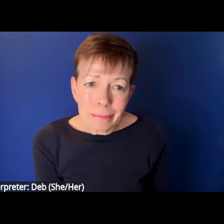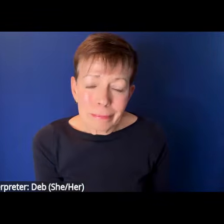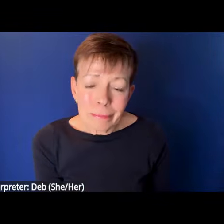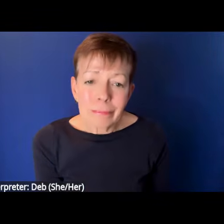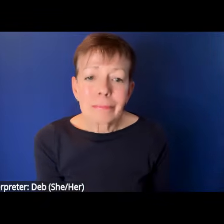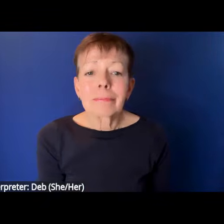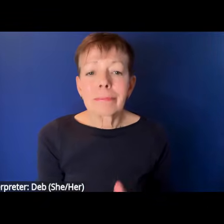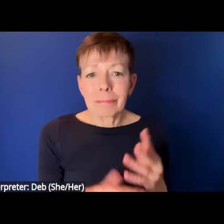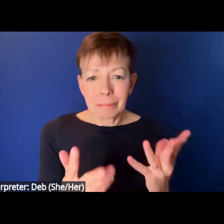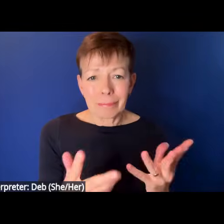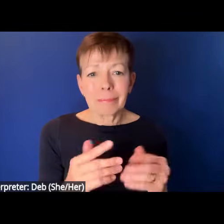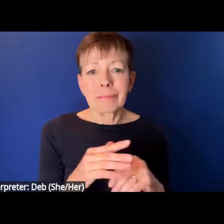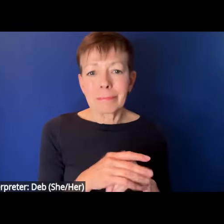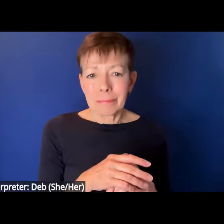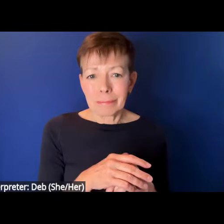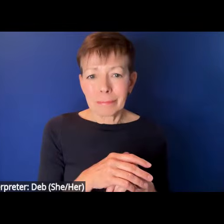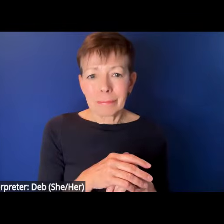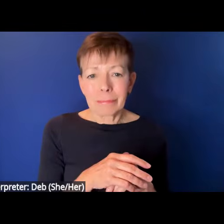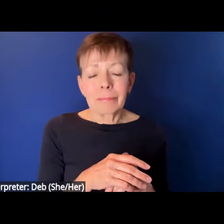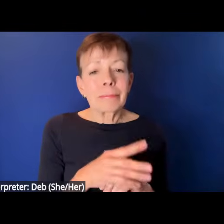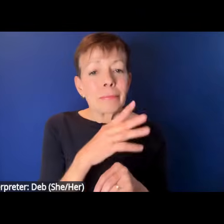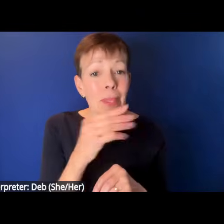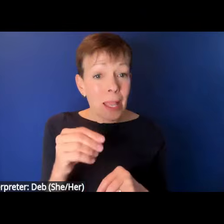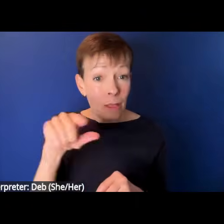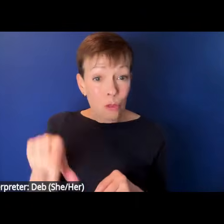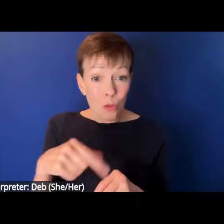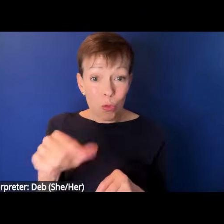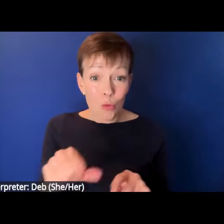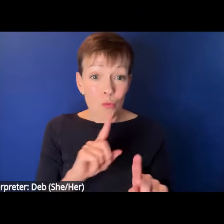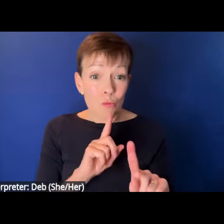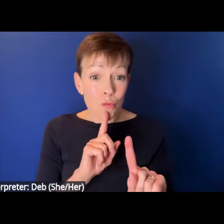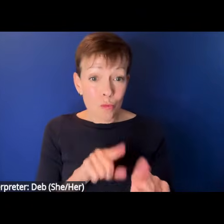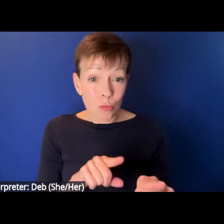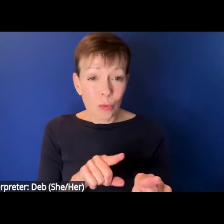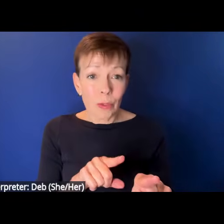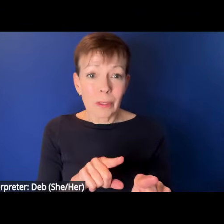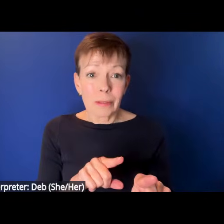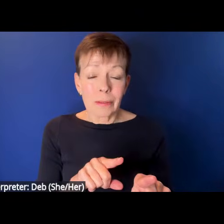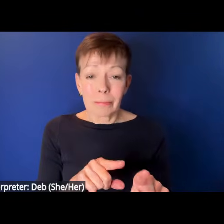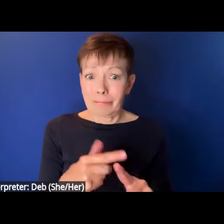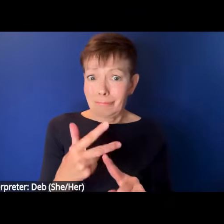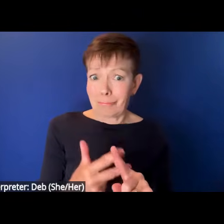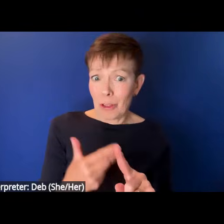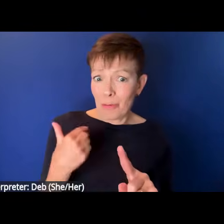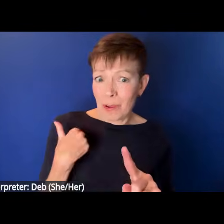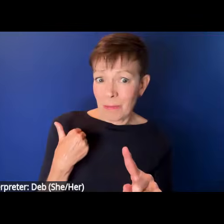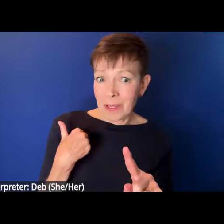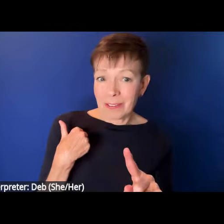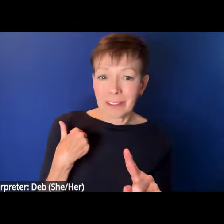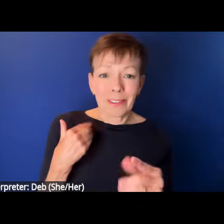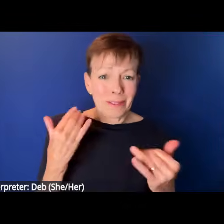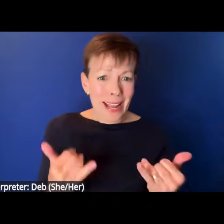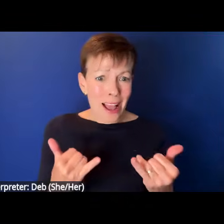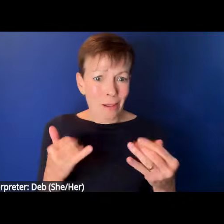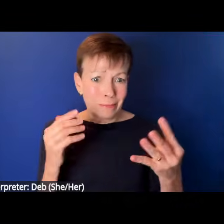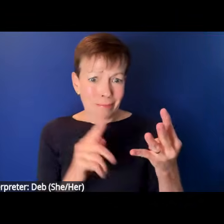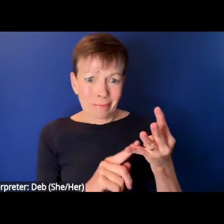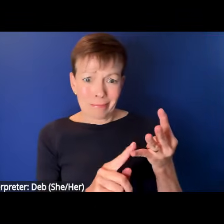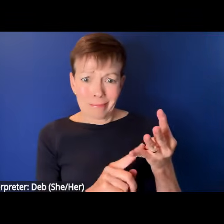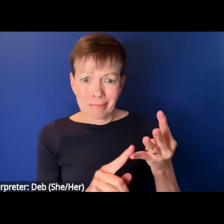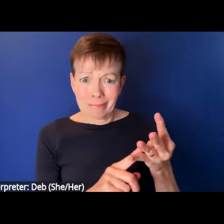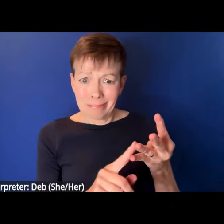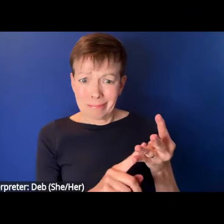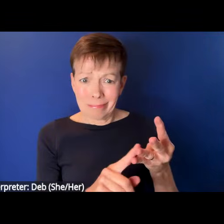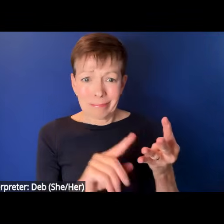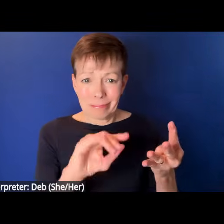Just mindful that the quarterly report is almost 3 months ago, and we're almost to the end of June. I just wanted